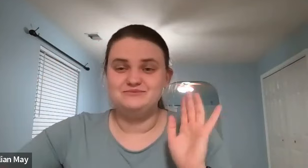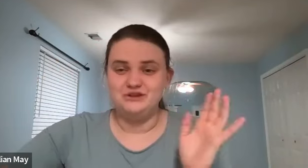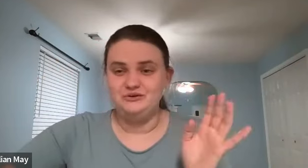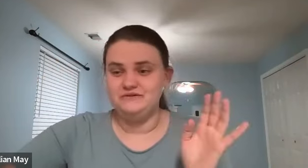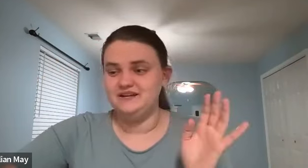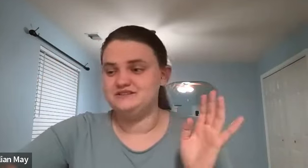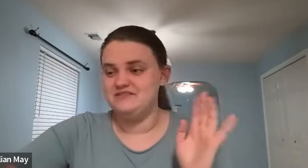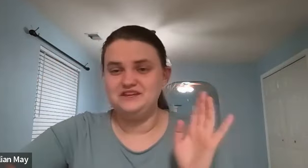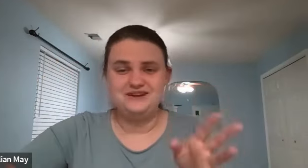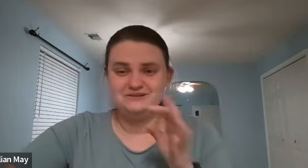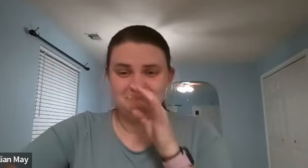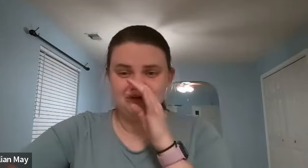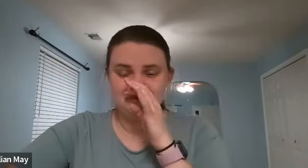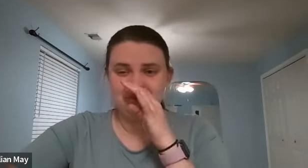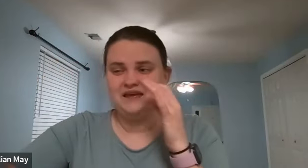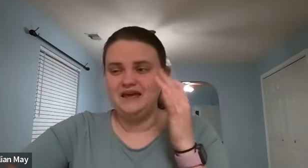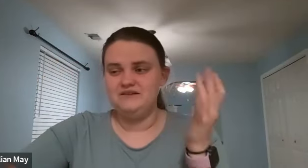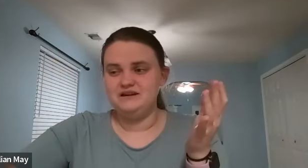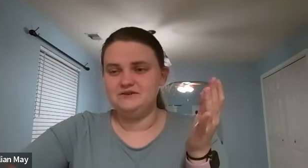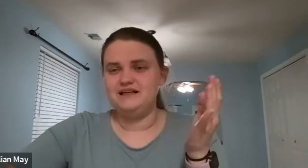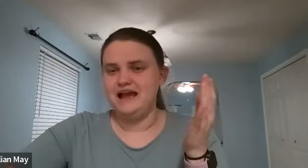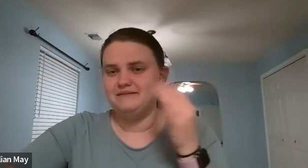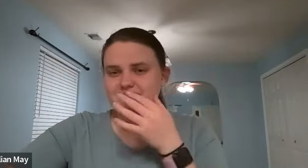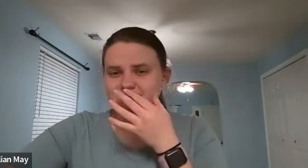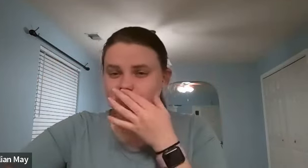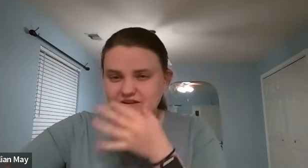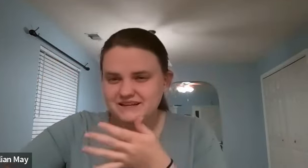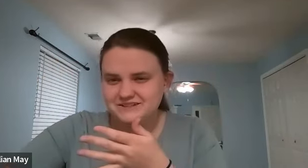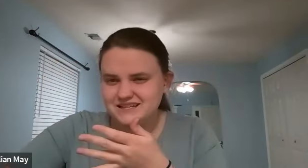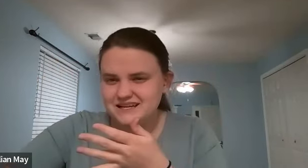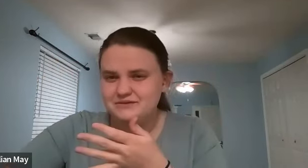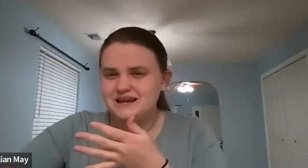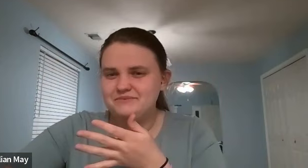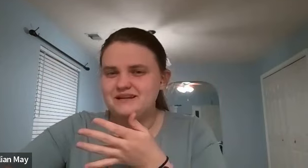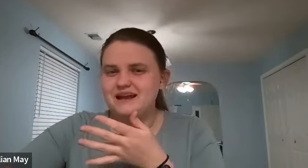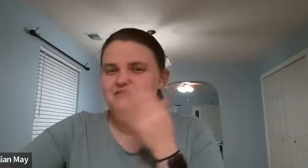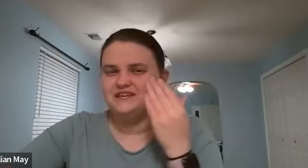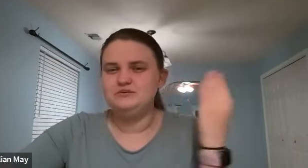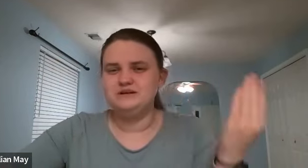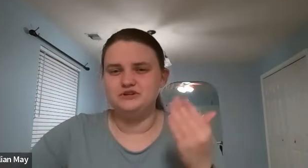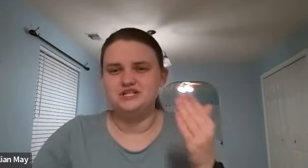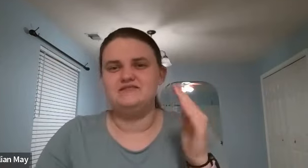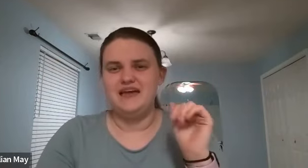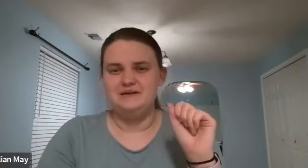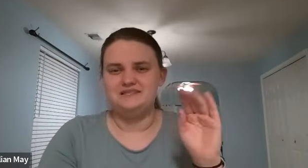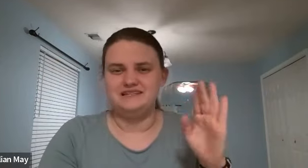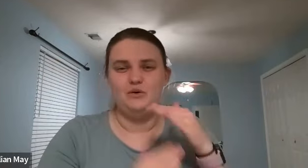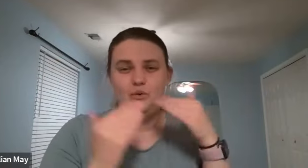really cool videos. I think you guys would love them. Even if you're like, I'm not fully understanding what's happening, I think you would appreciate the ABC